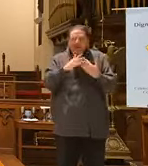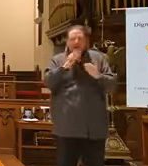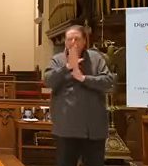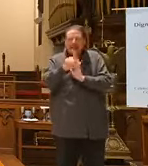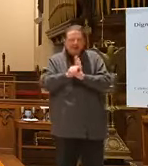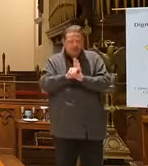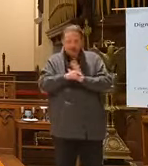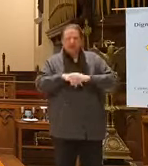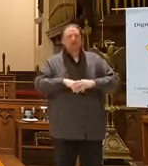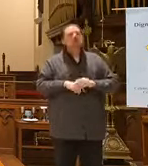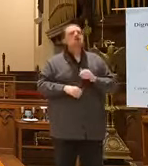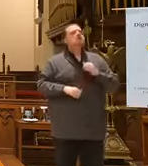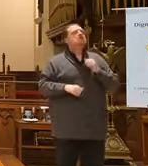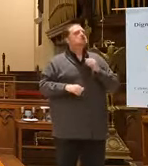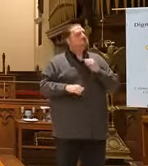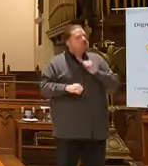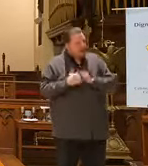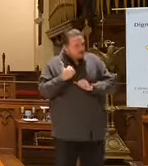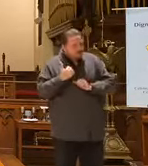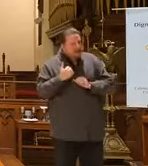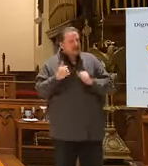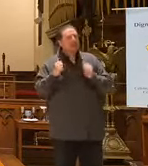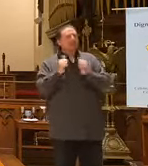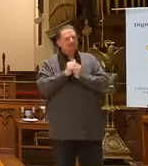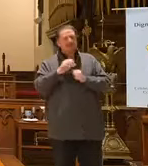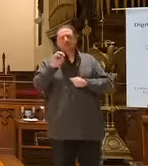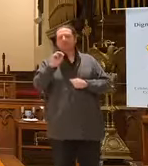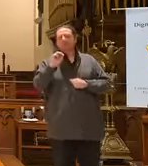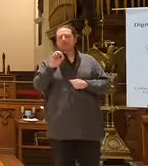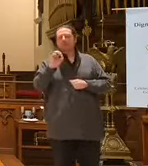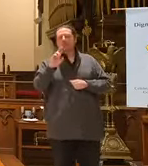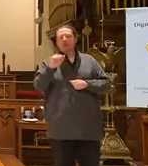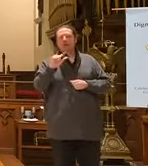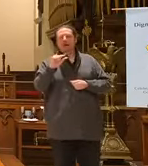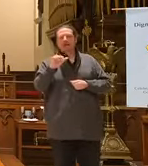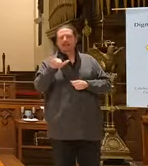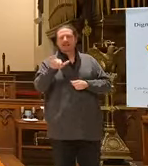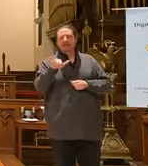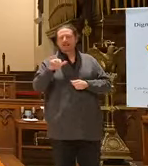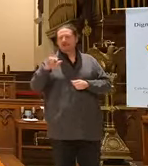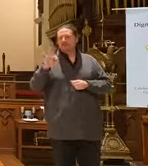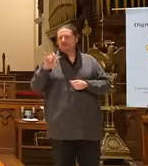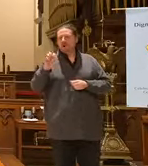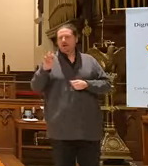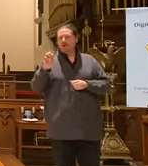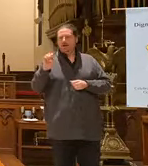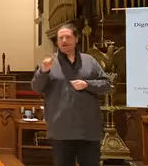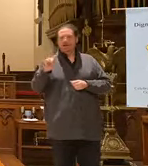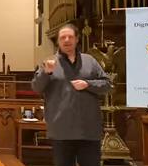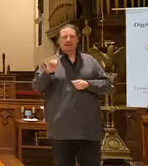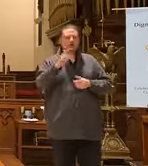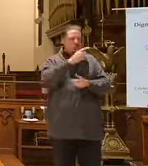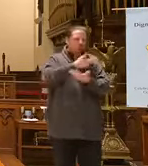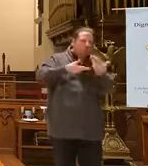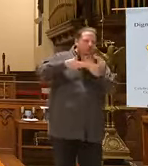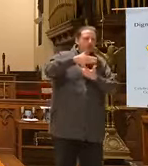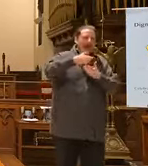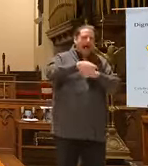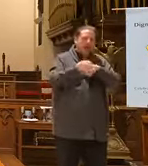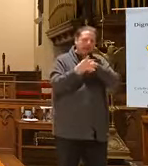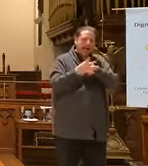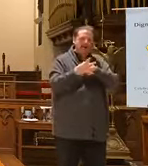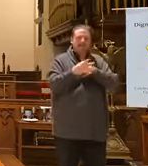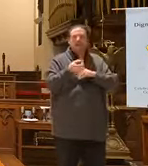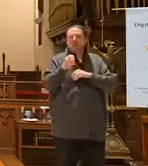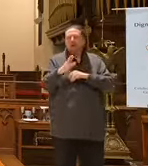but mostly with the morally flawed, the social outcasts, and those who, for one reason or another,